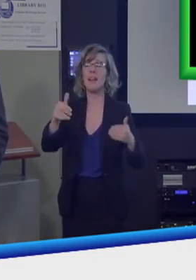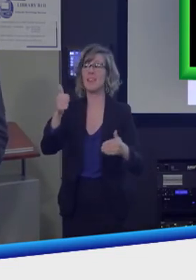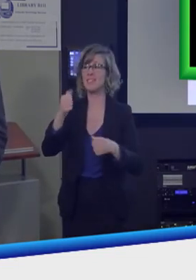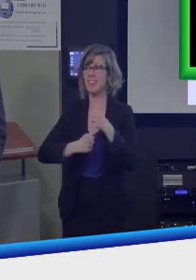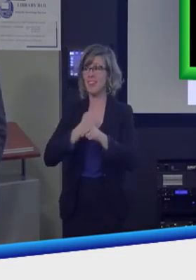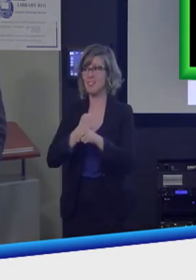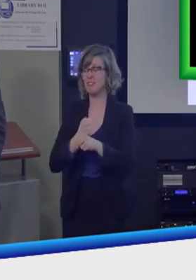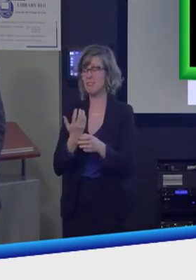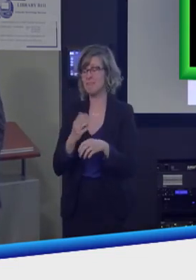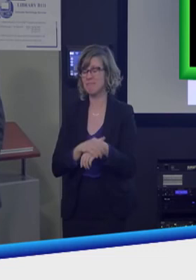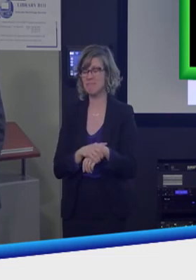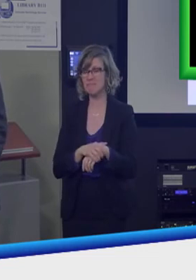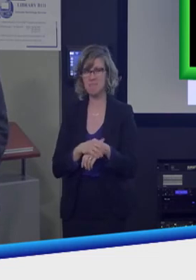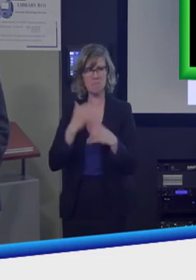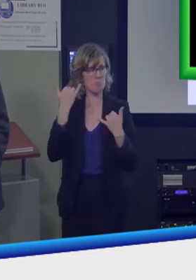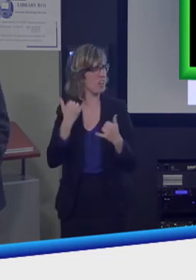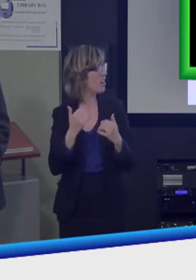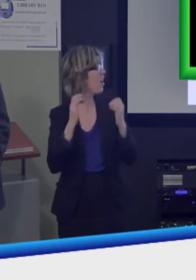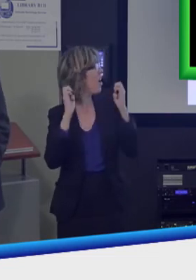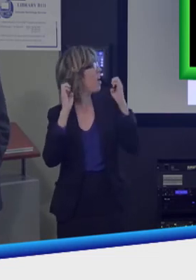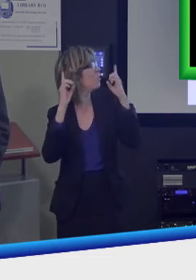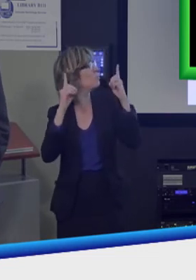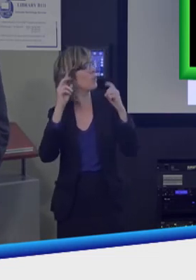neuroscience. Where does it fit?